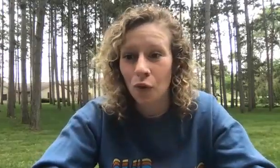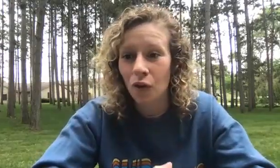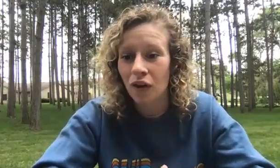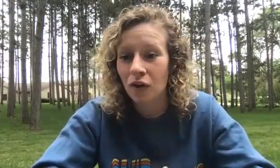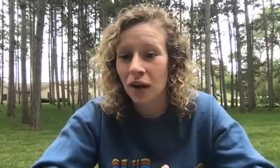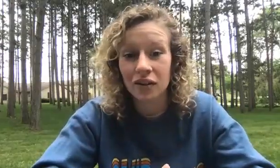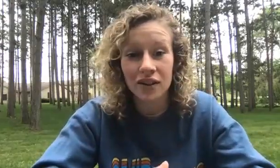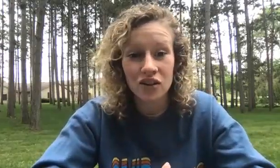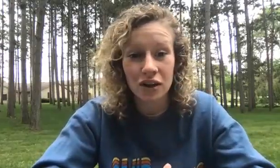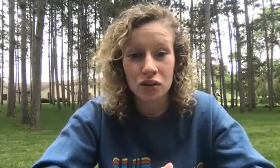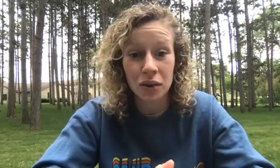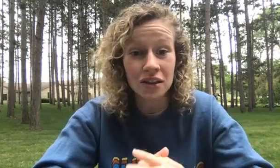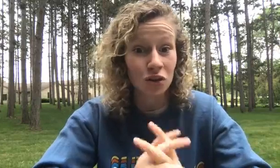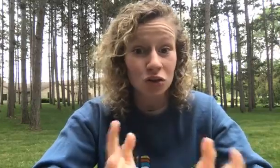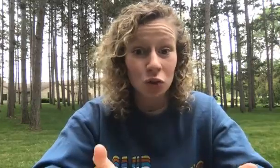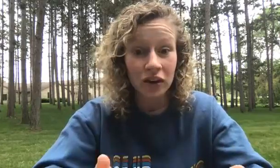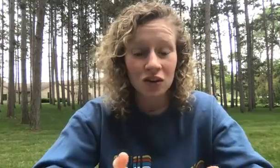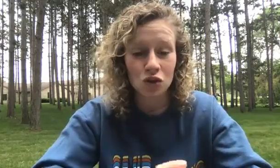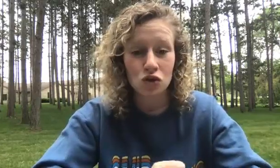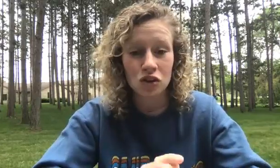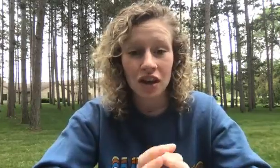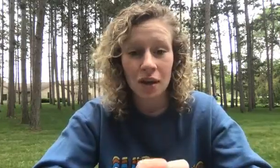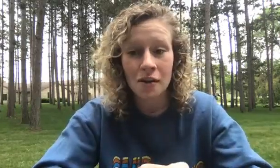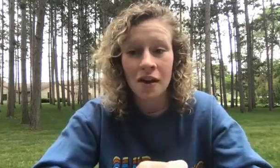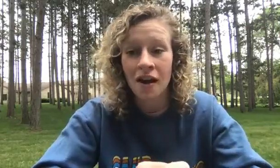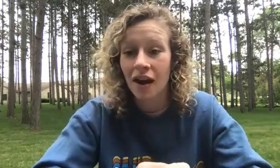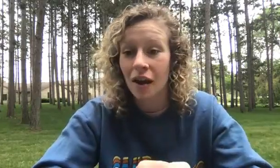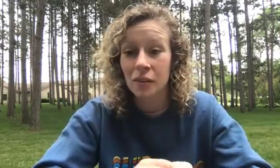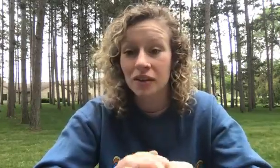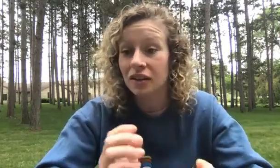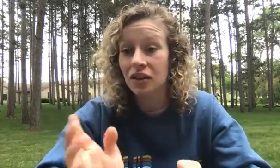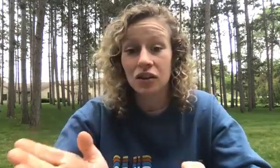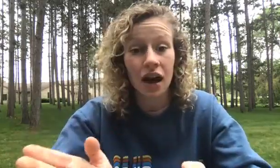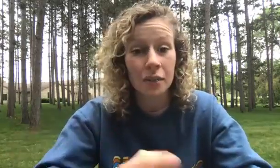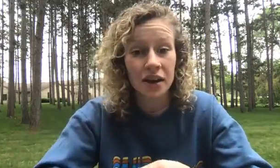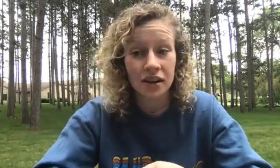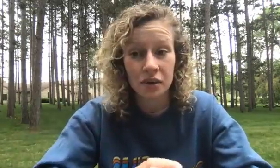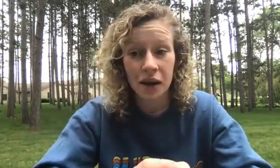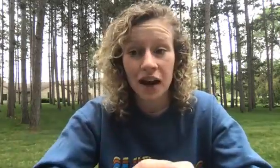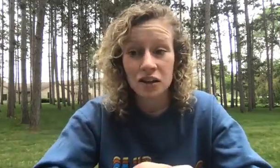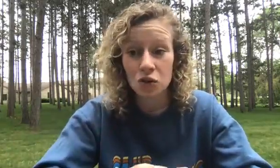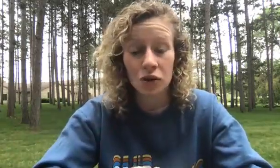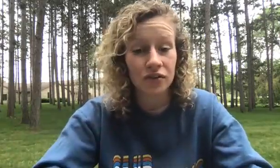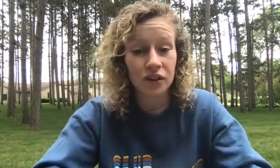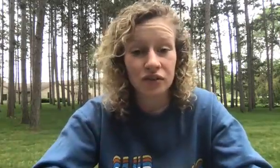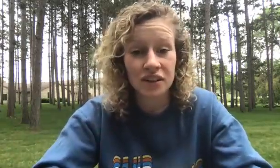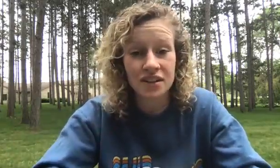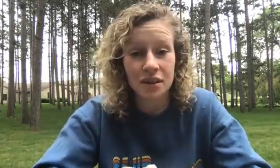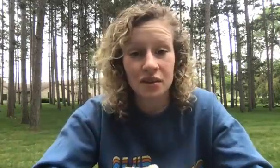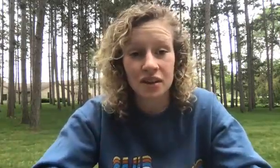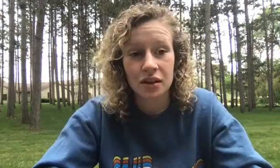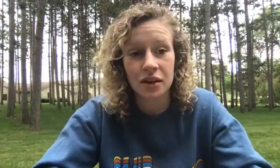or want to reach out to us or join our social club, either comment in the box or feel free to send me an email